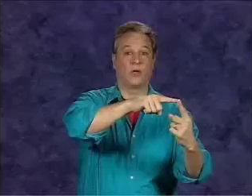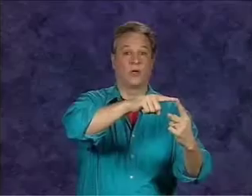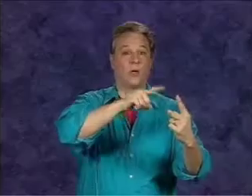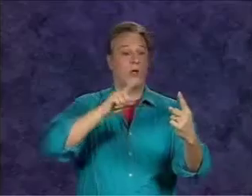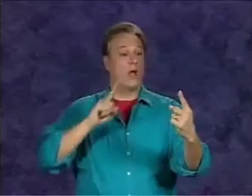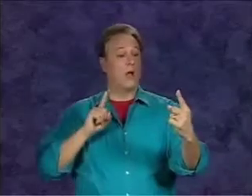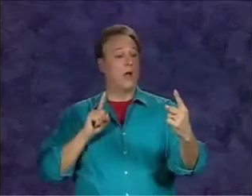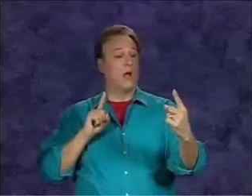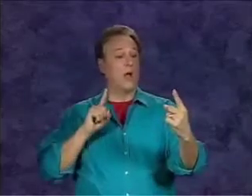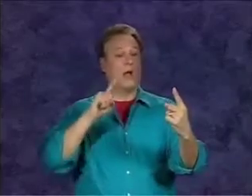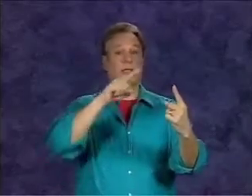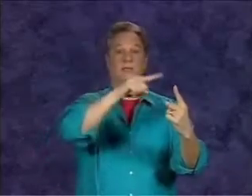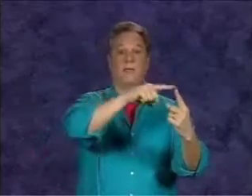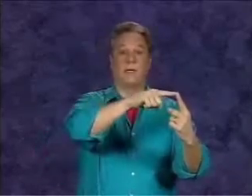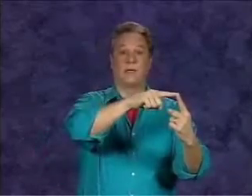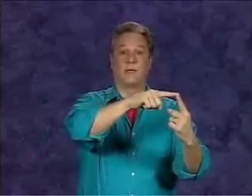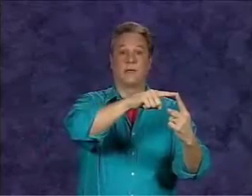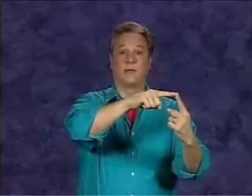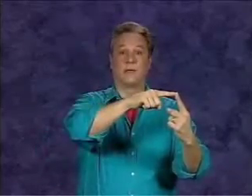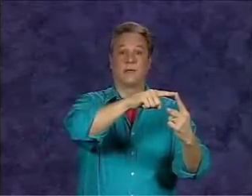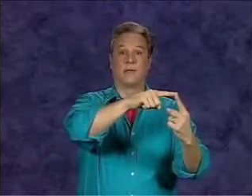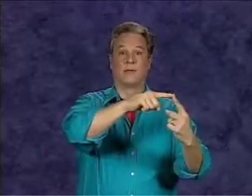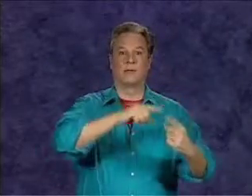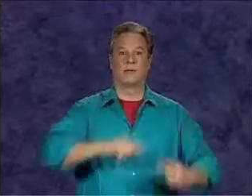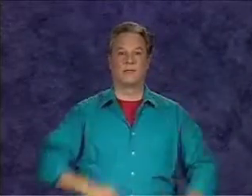future. Until.